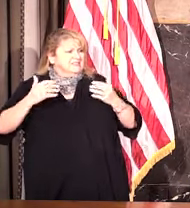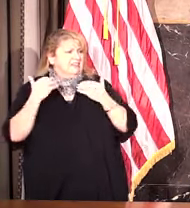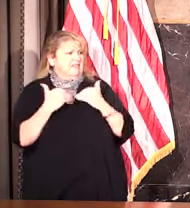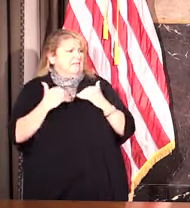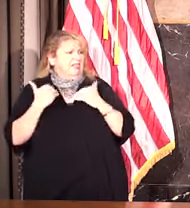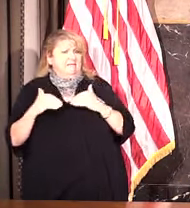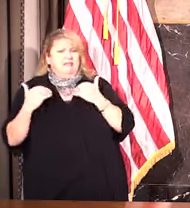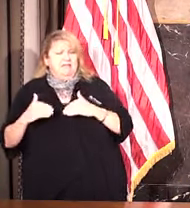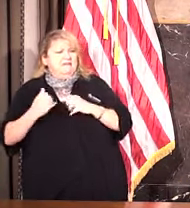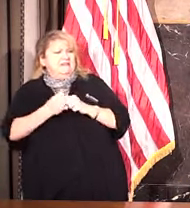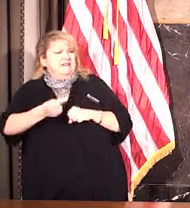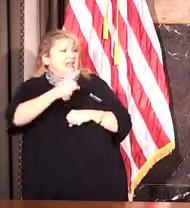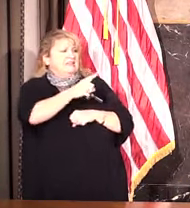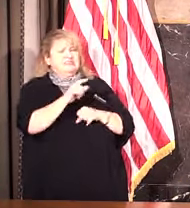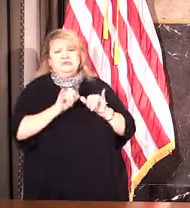will